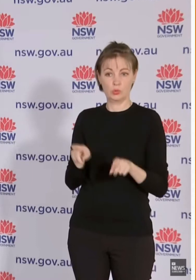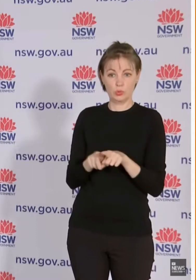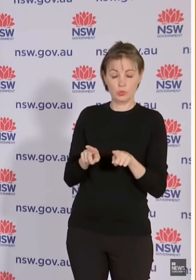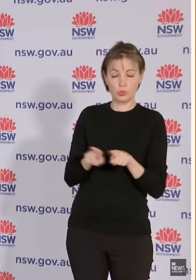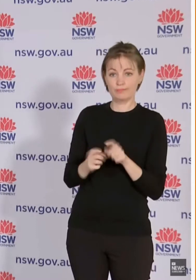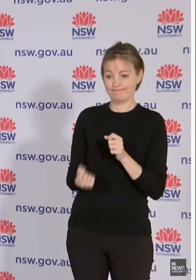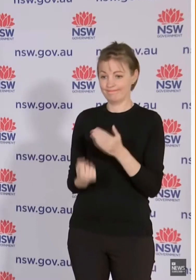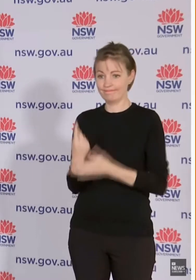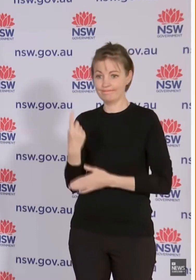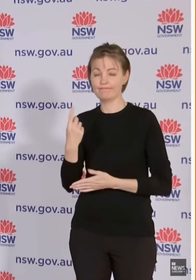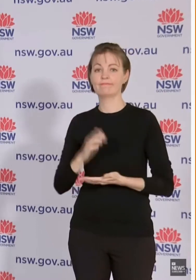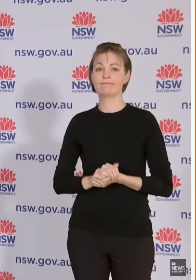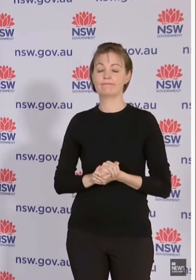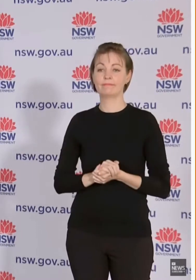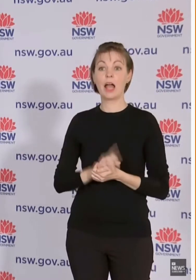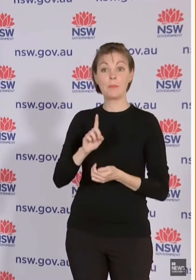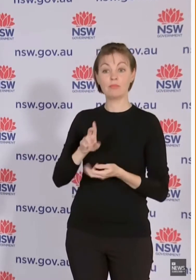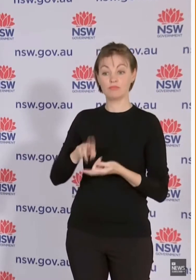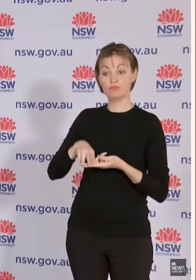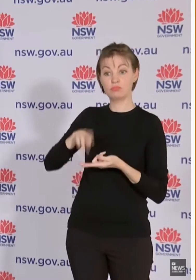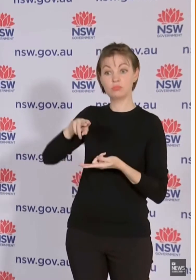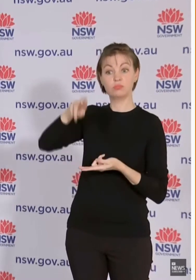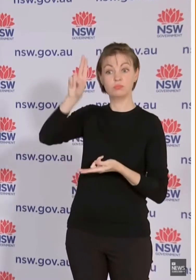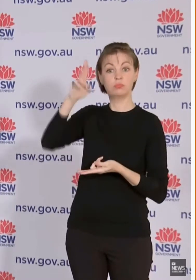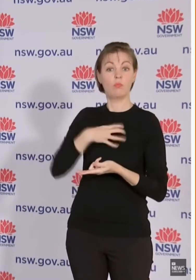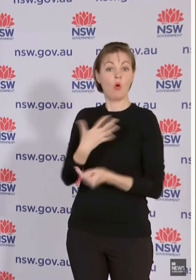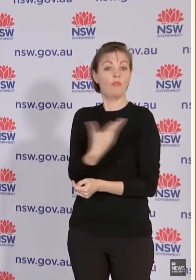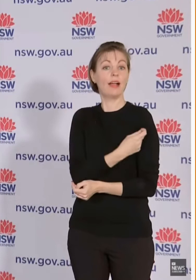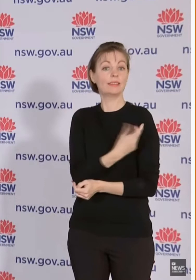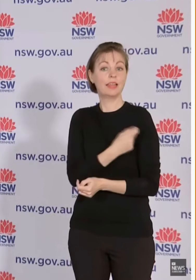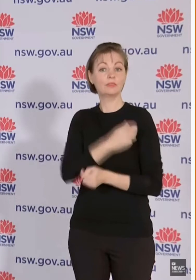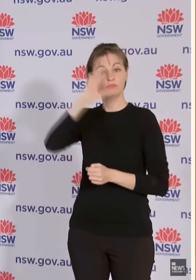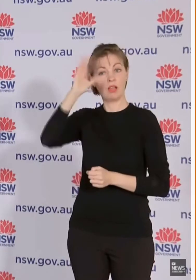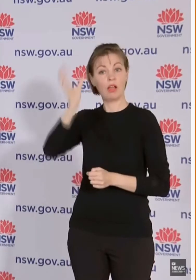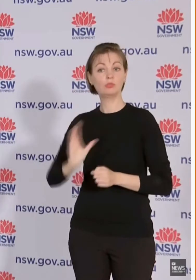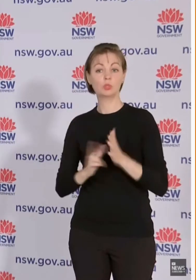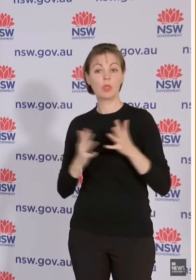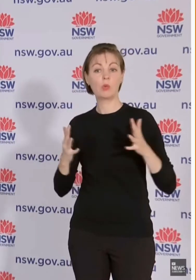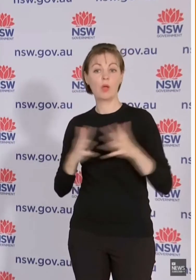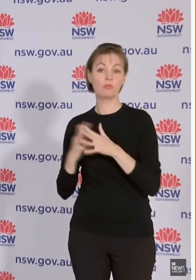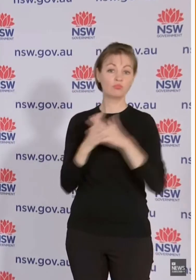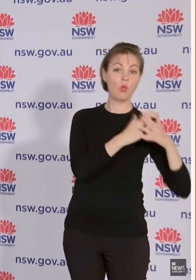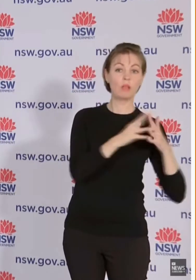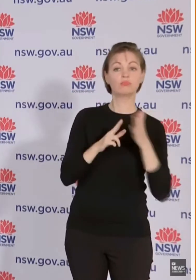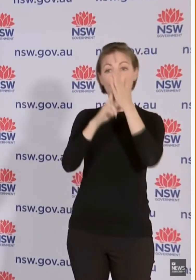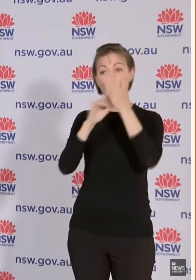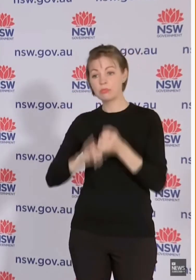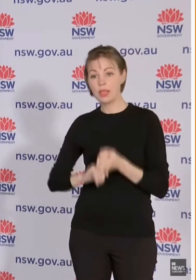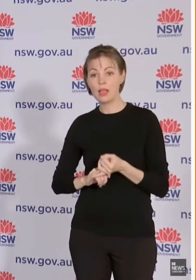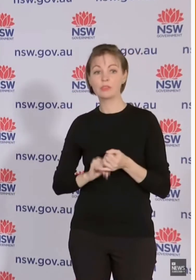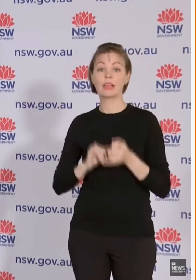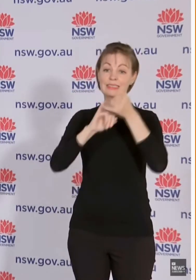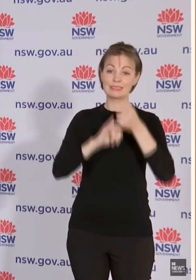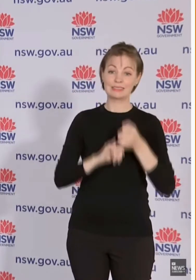highlight vaccination rates continue to climb in regional and rural New South Wales. We've seen the latest data from the week ending last week. Southern Highlands are